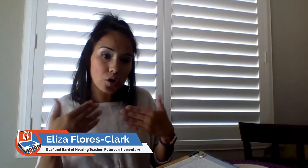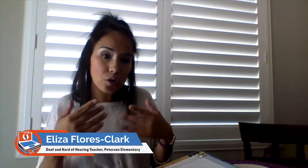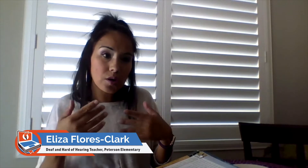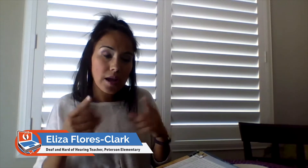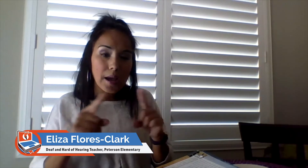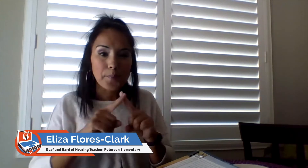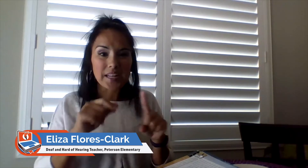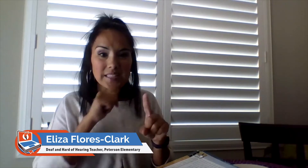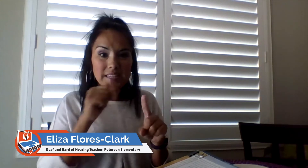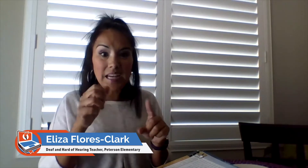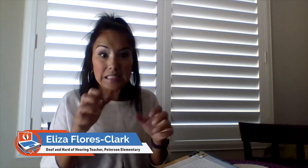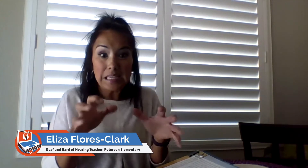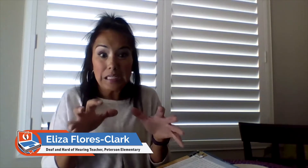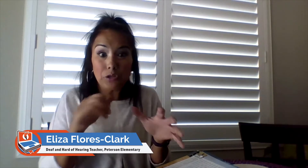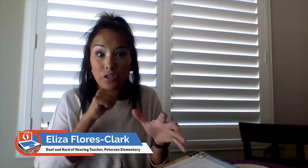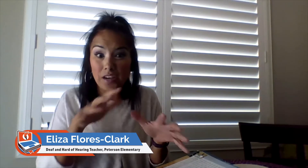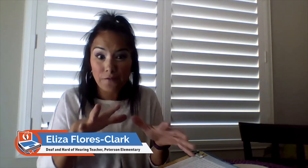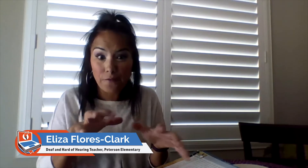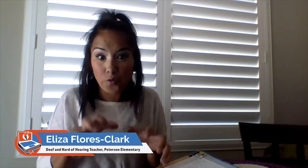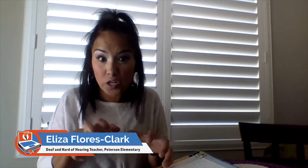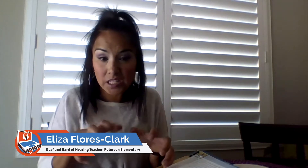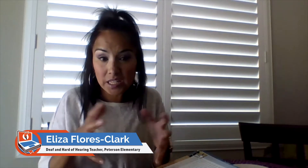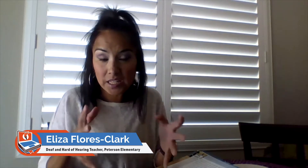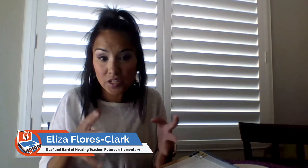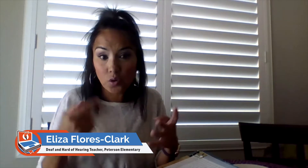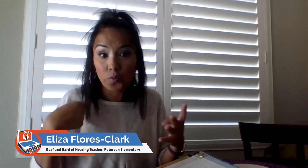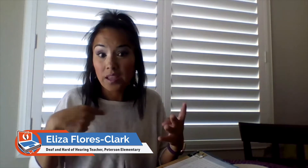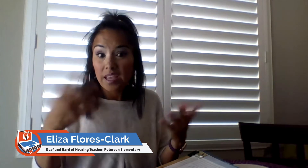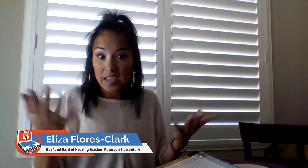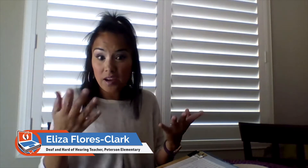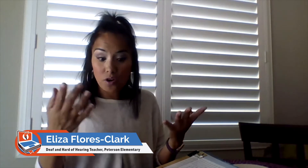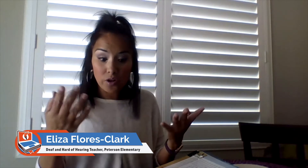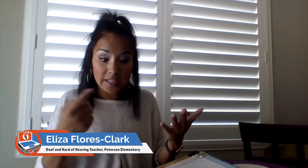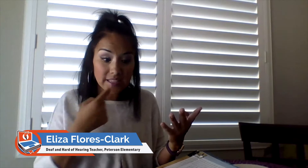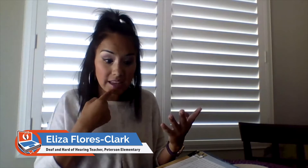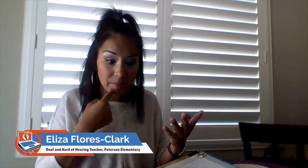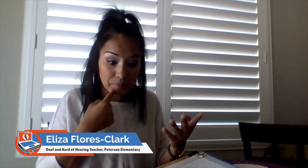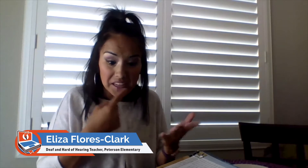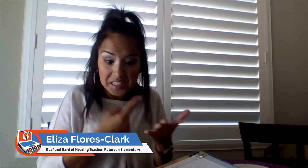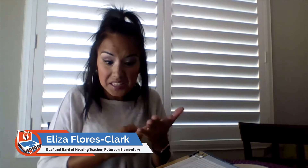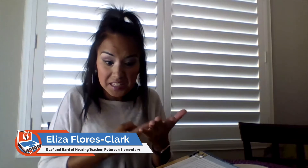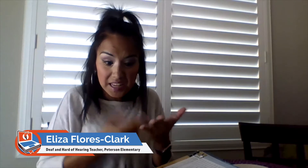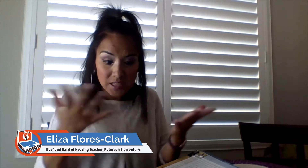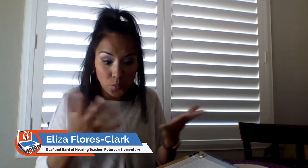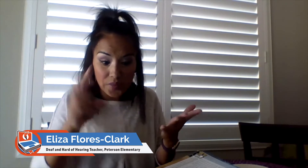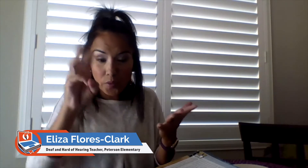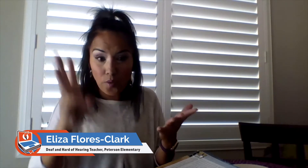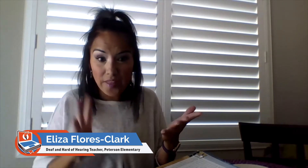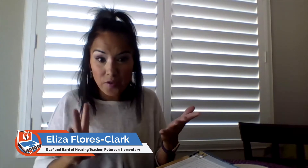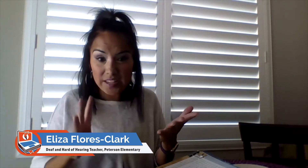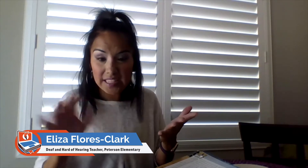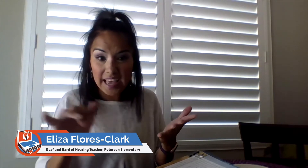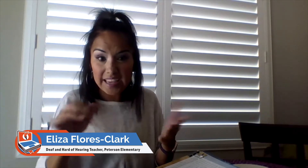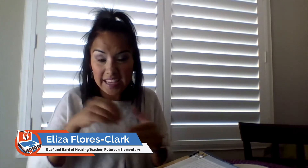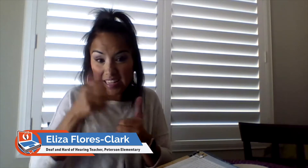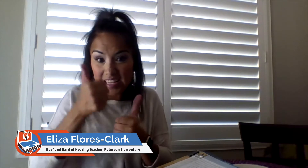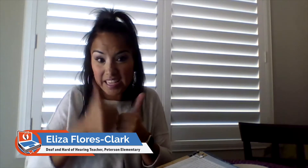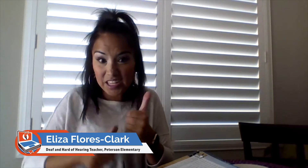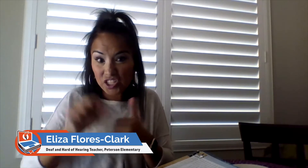cooler, but it's not like freezing. So here it said, discuss what in each